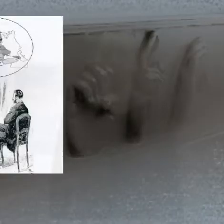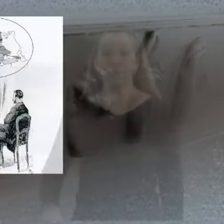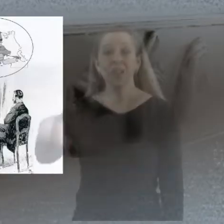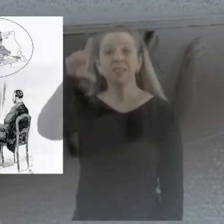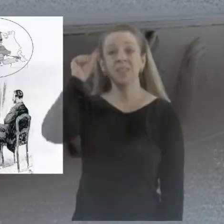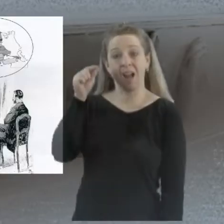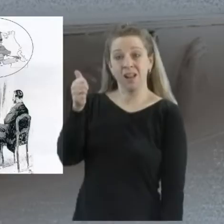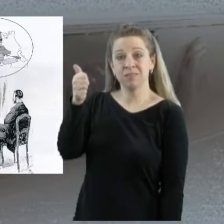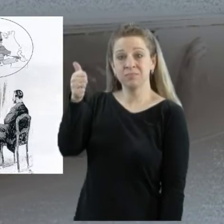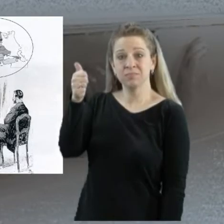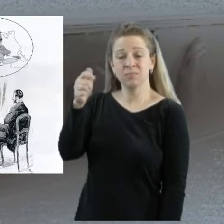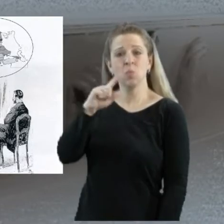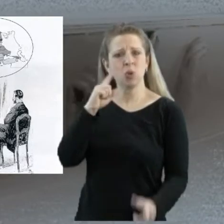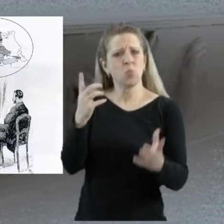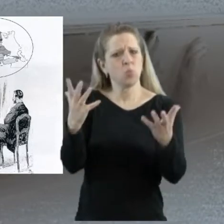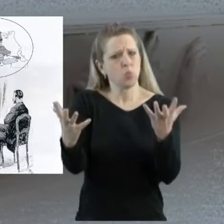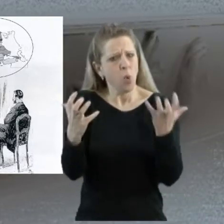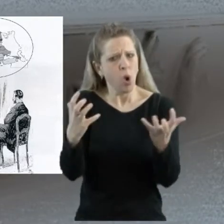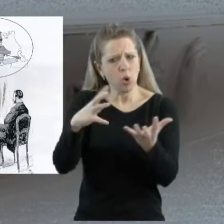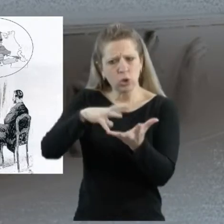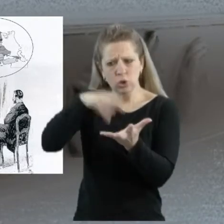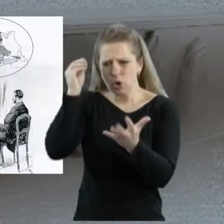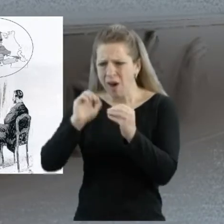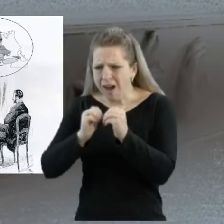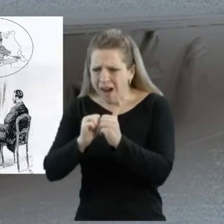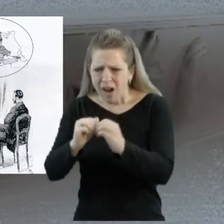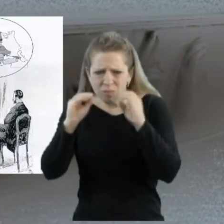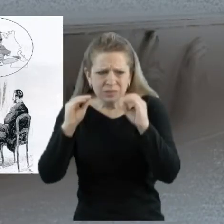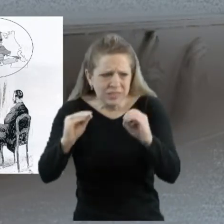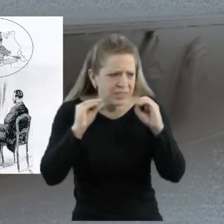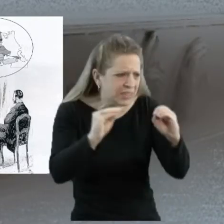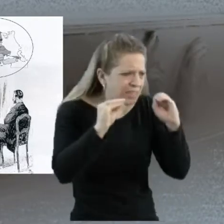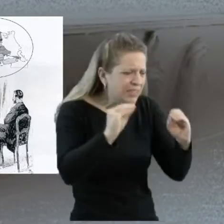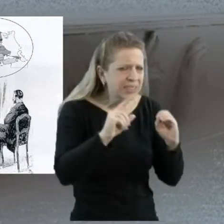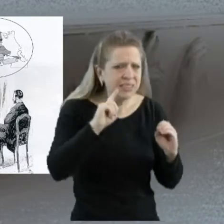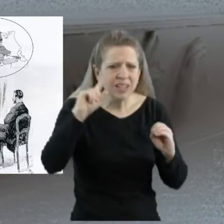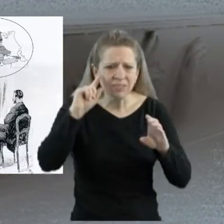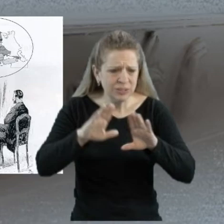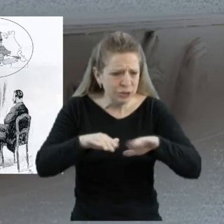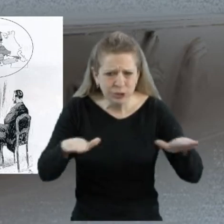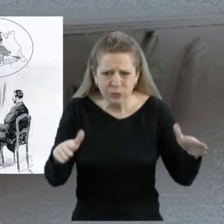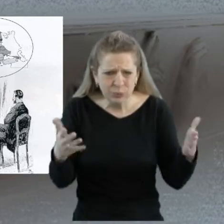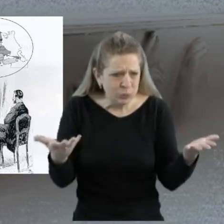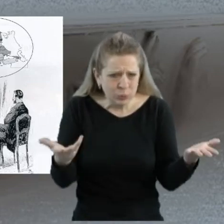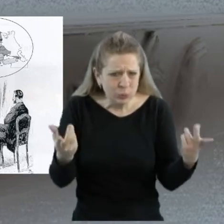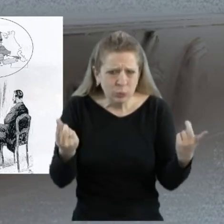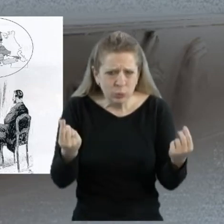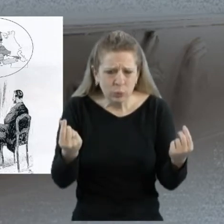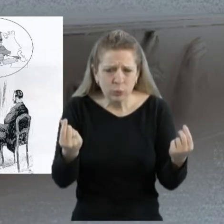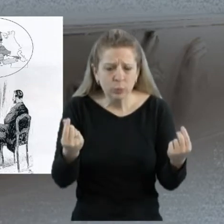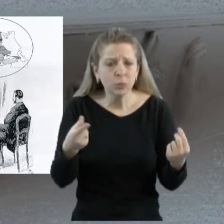Gallaudet told Sicard that he wanted to go to France. He wanted to learn how to teach deaf children.